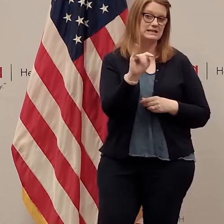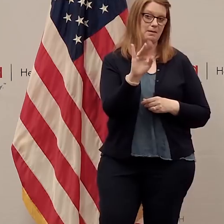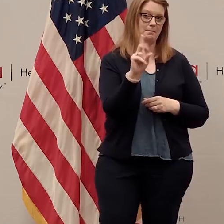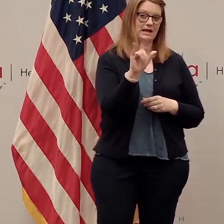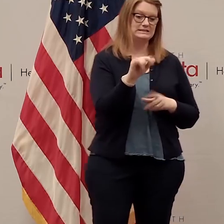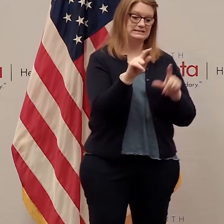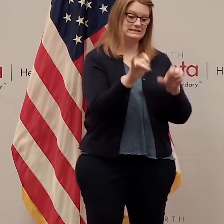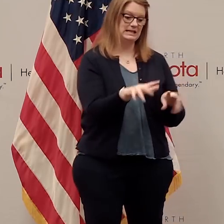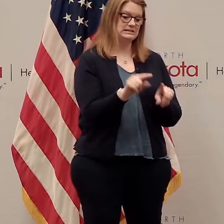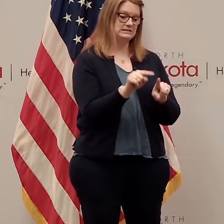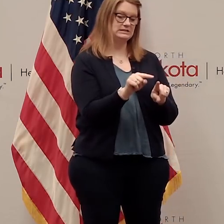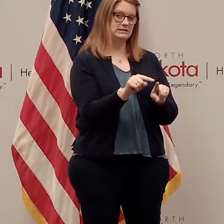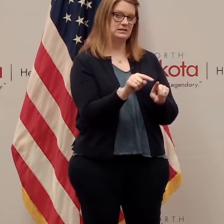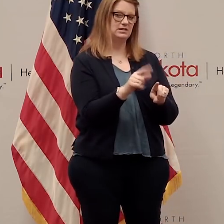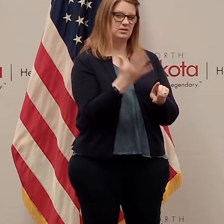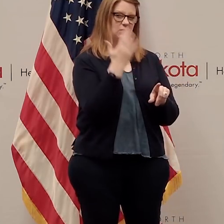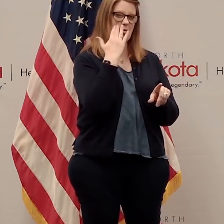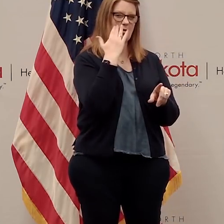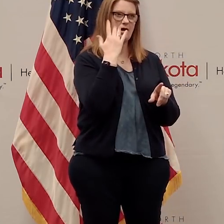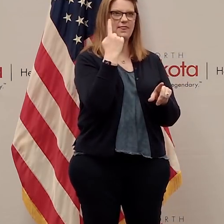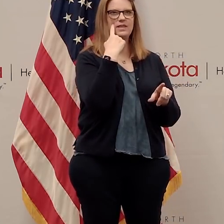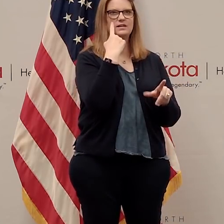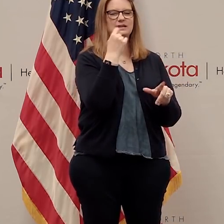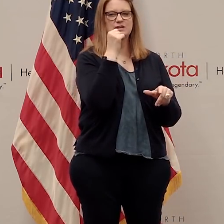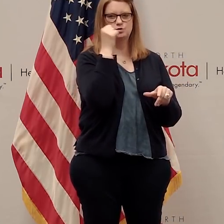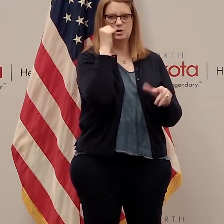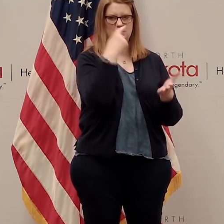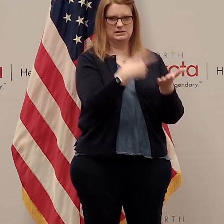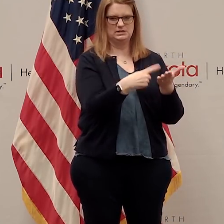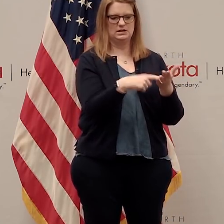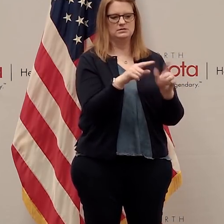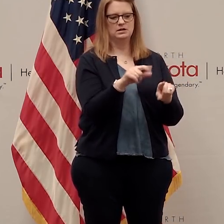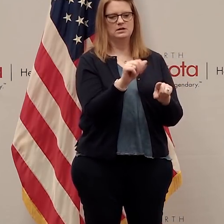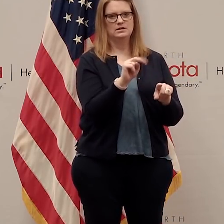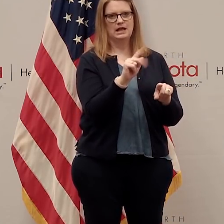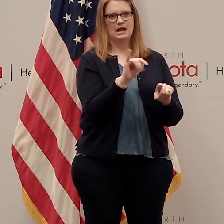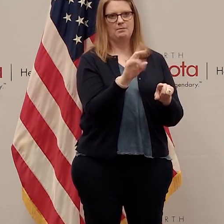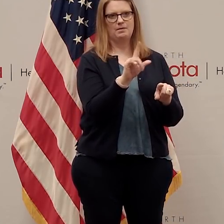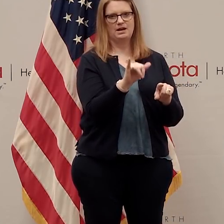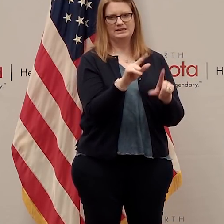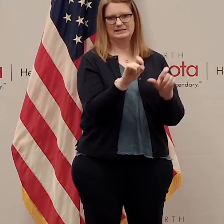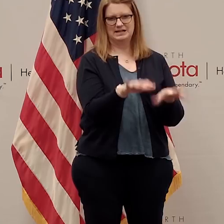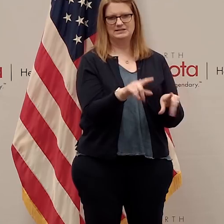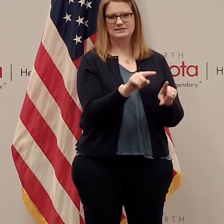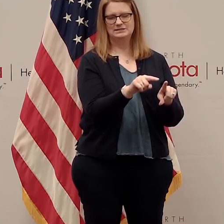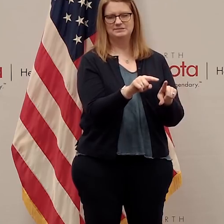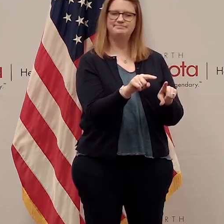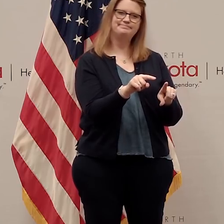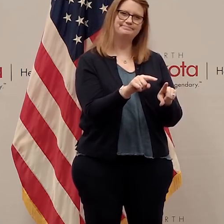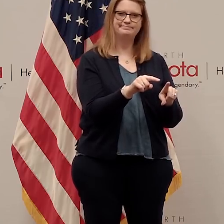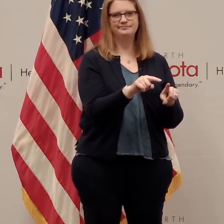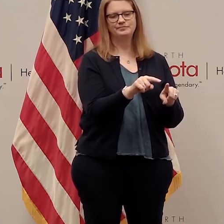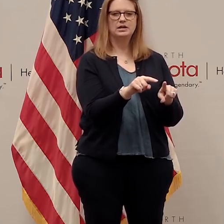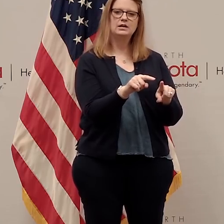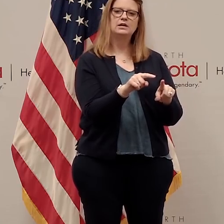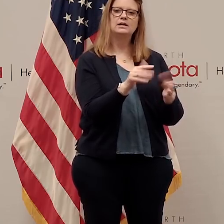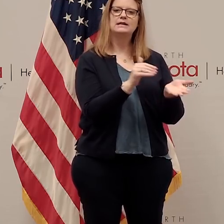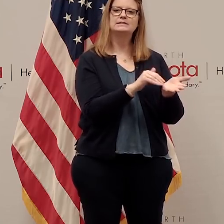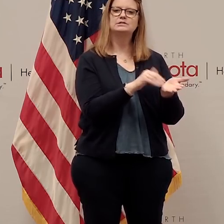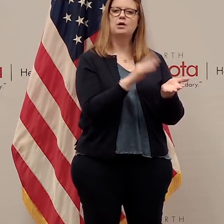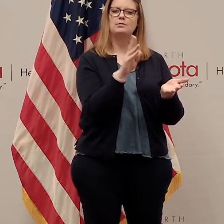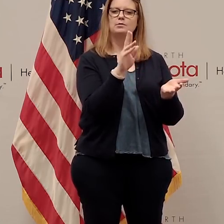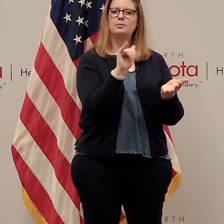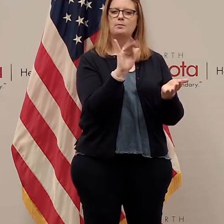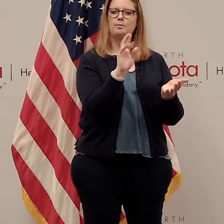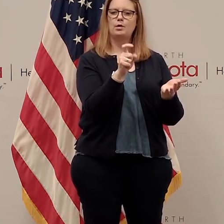I think then we're, as we discussed, I think it was yesterday, then you might be dropping to a test that might, as Dr. Brooks suggested,